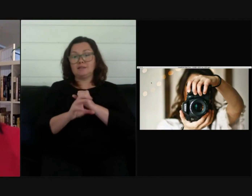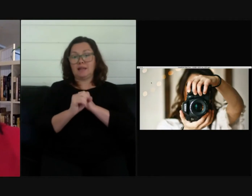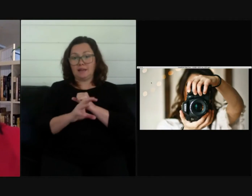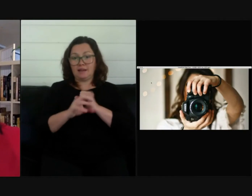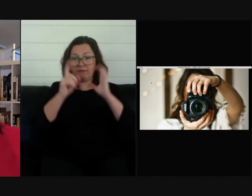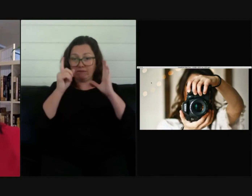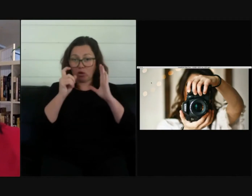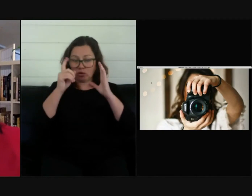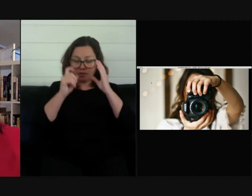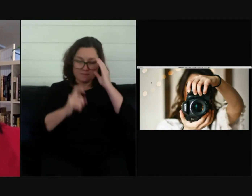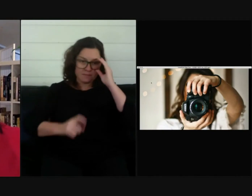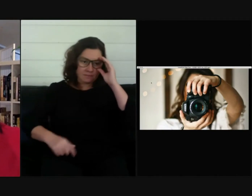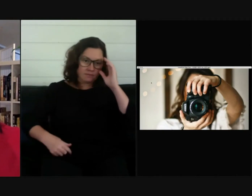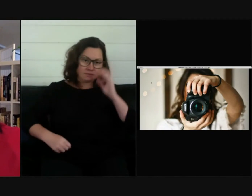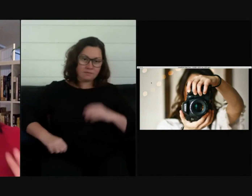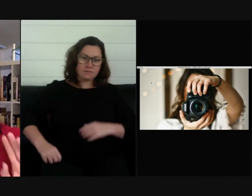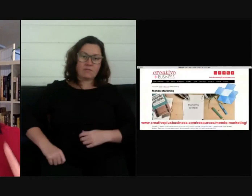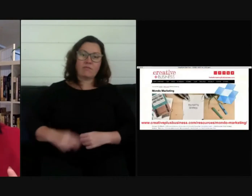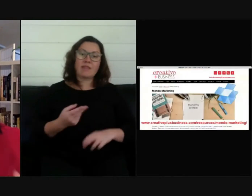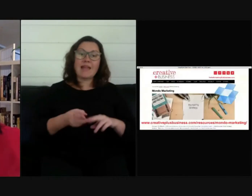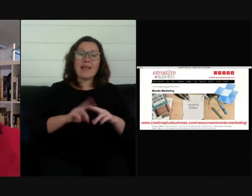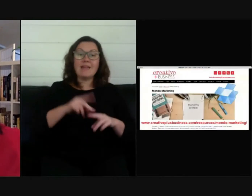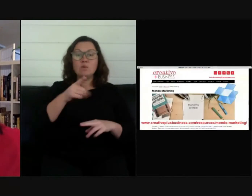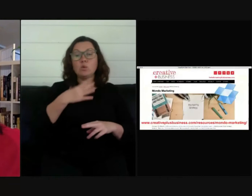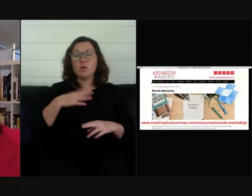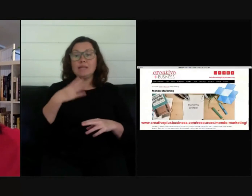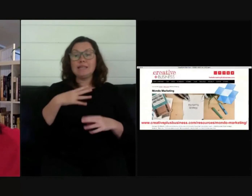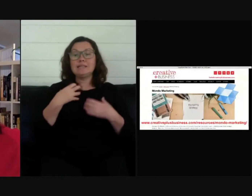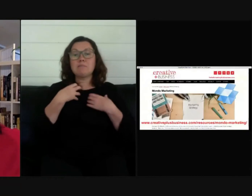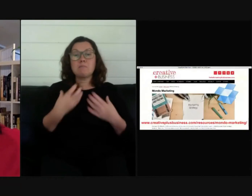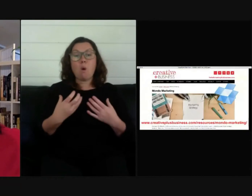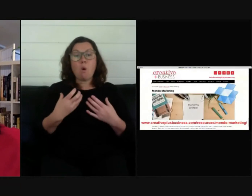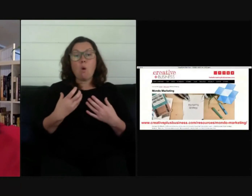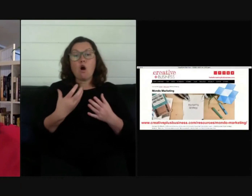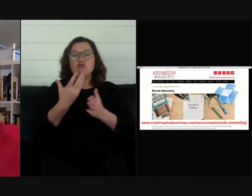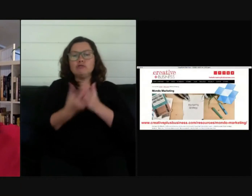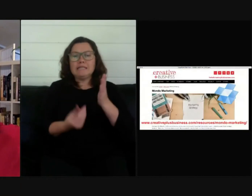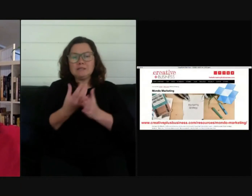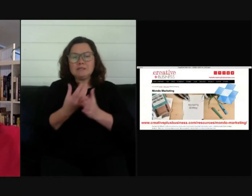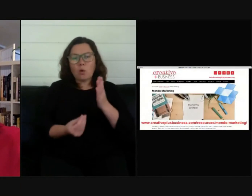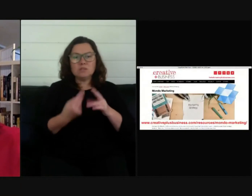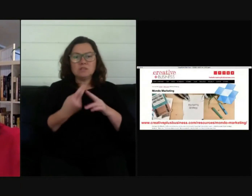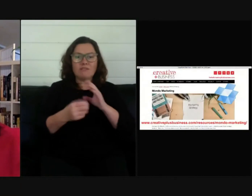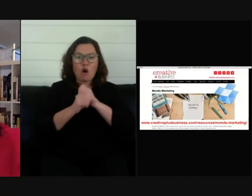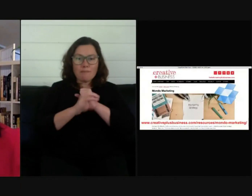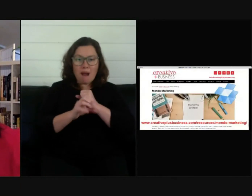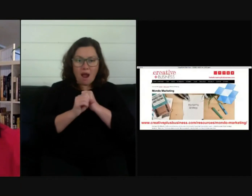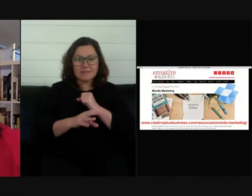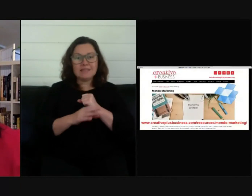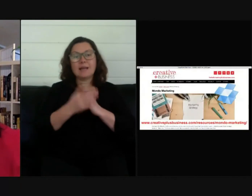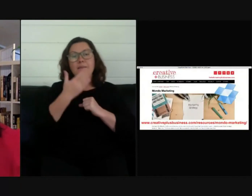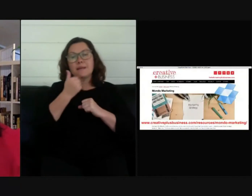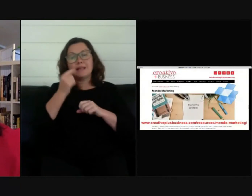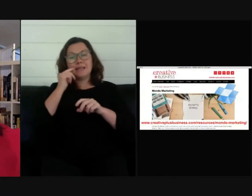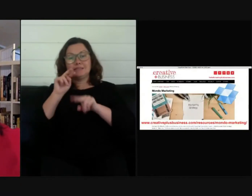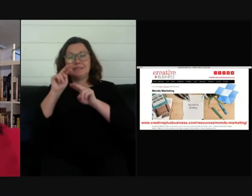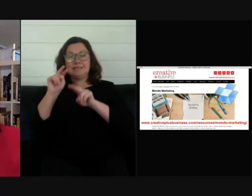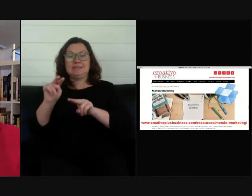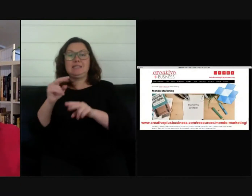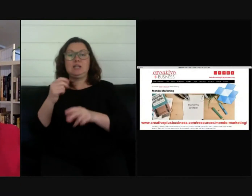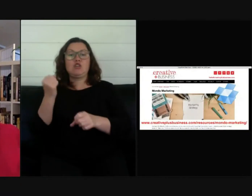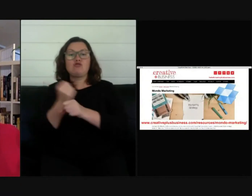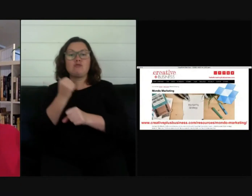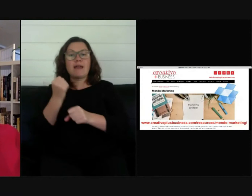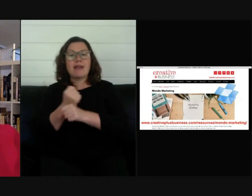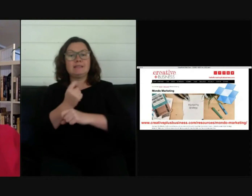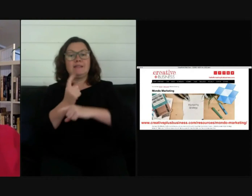further resources about marketing in general terms, then please do go to the Creative Plus Business website. We have a page